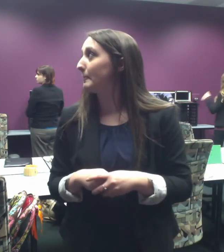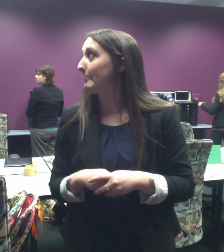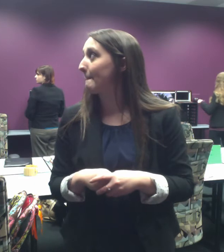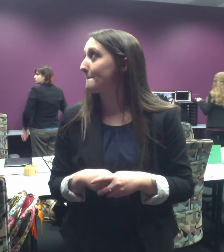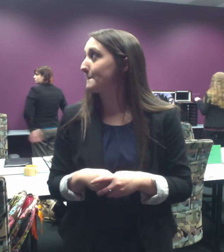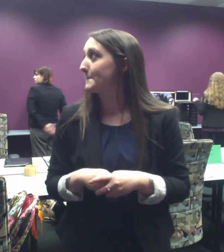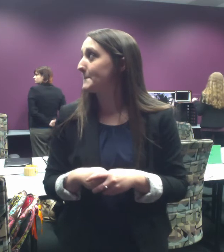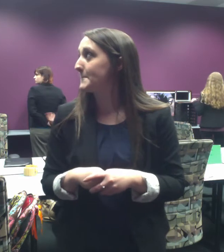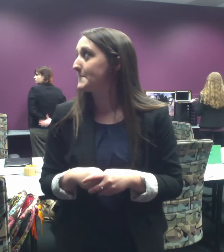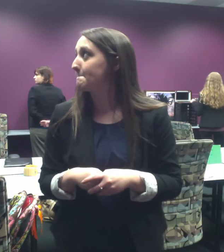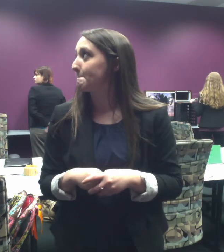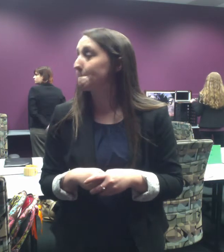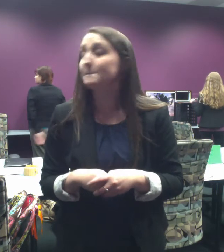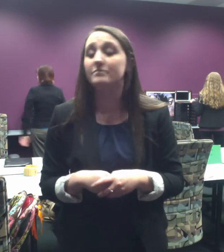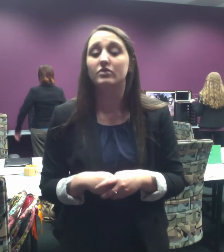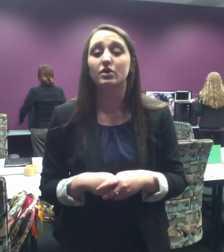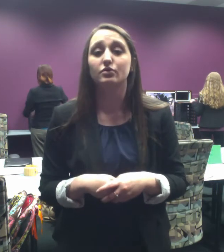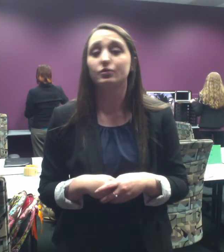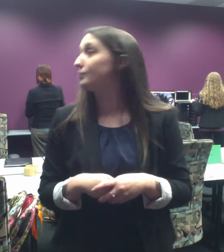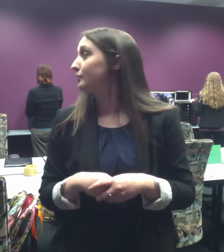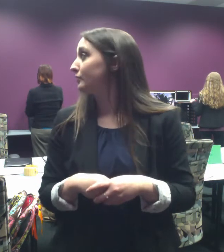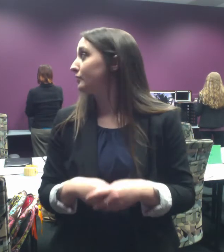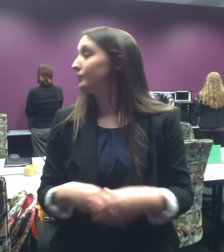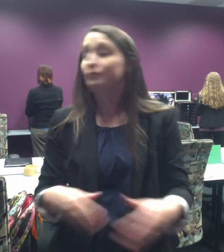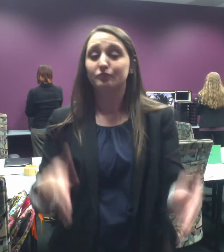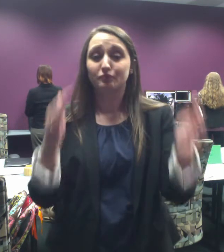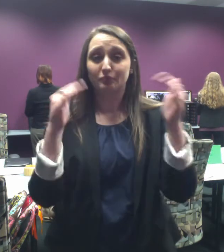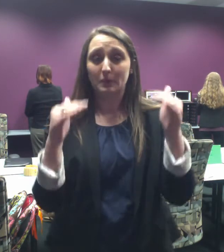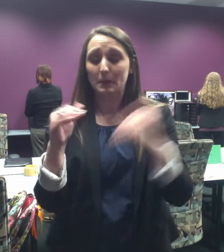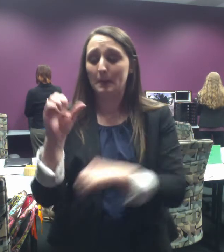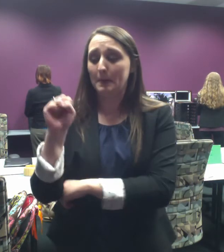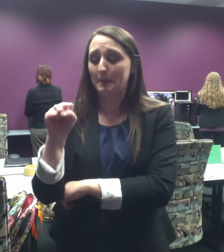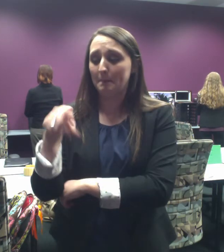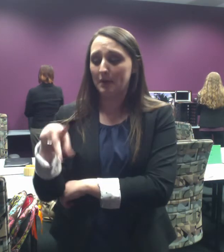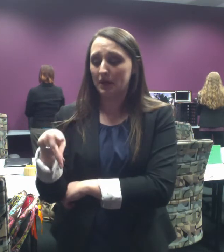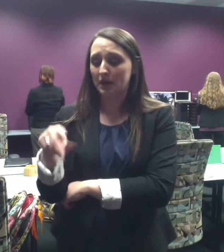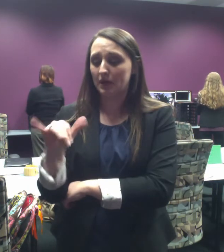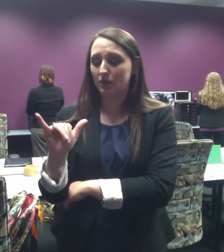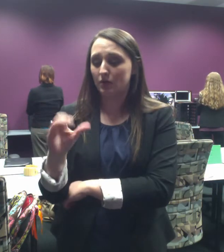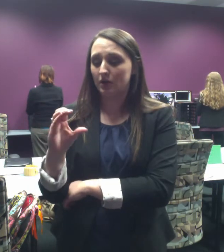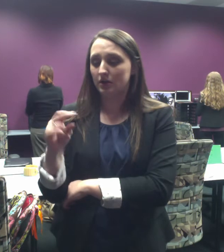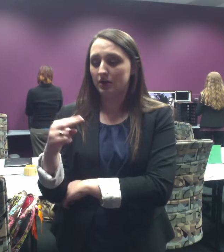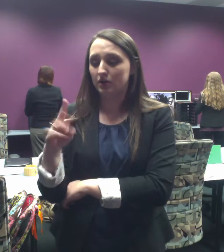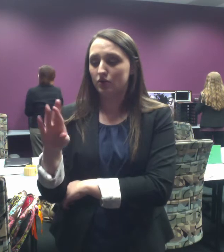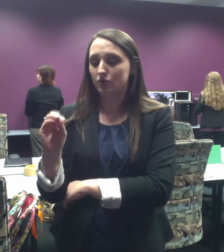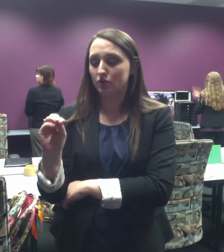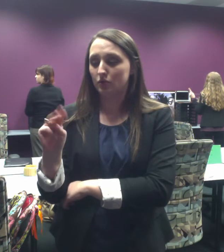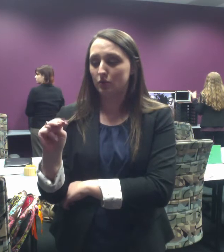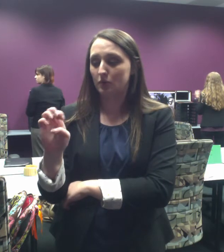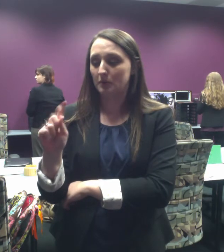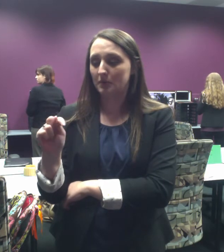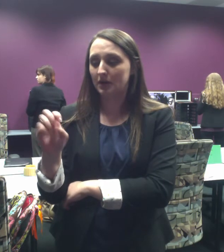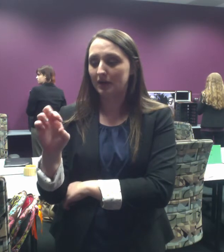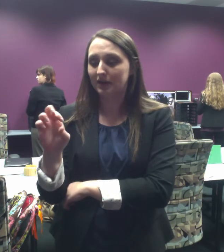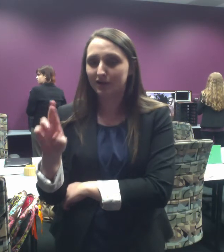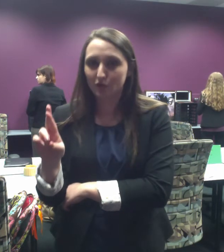Here you go. Psychrometer. That's what I just showed you. Tool used to measure relative humidity. And it's composed of a